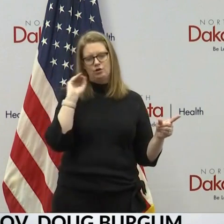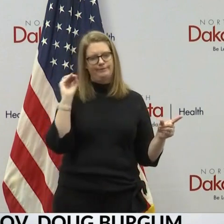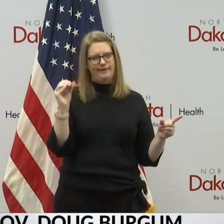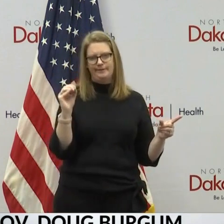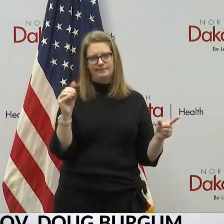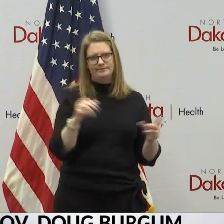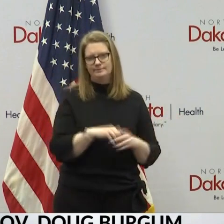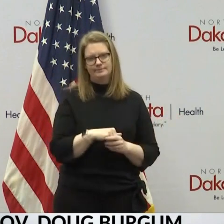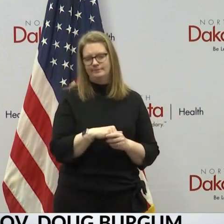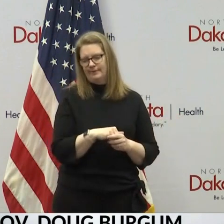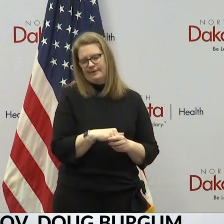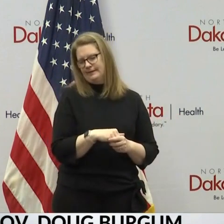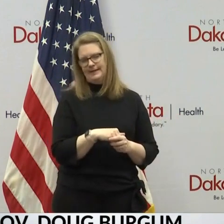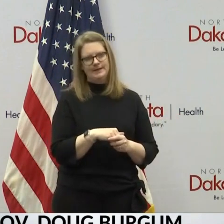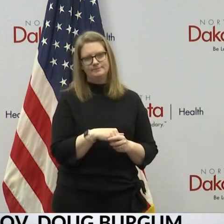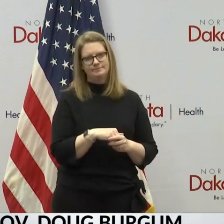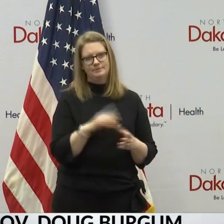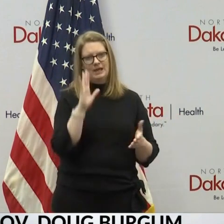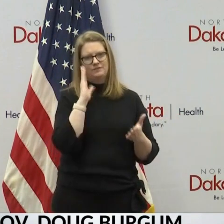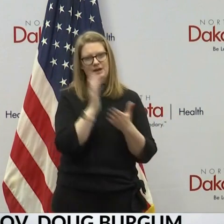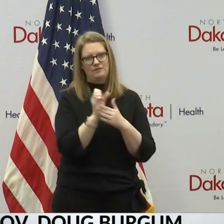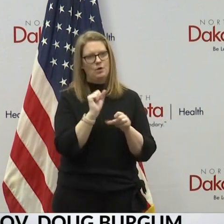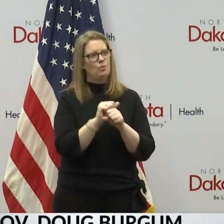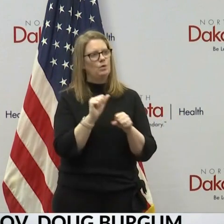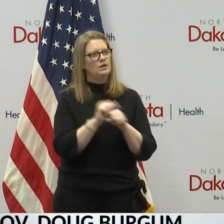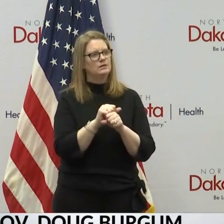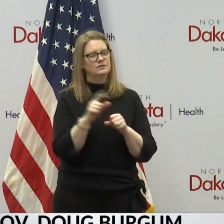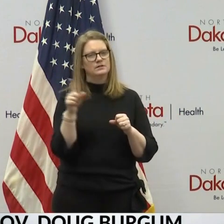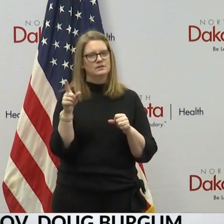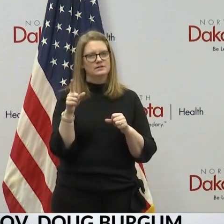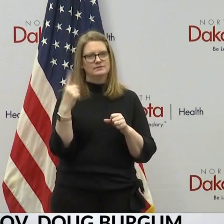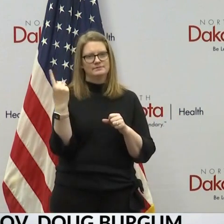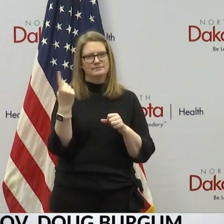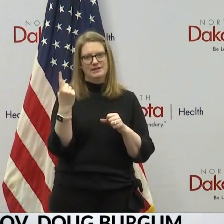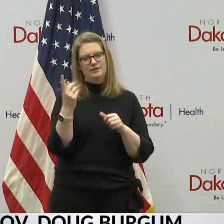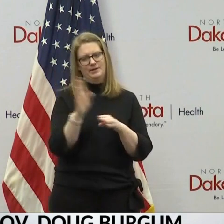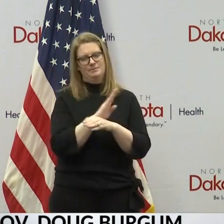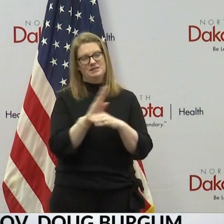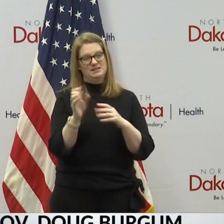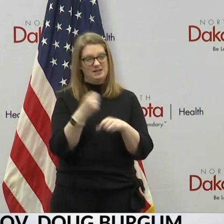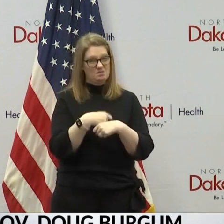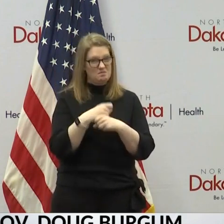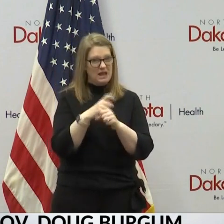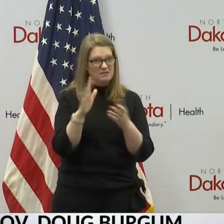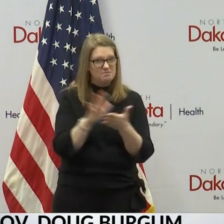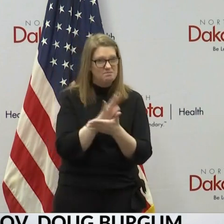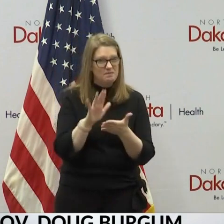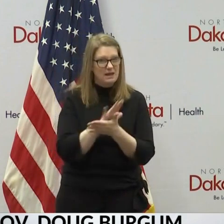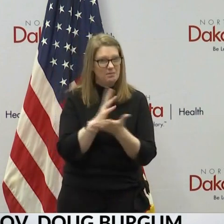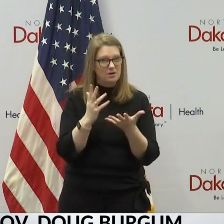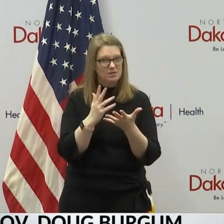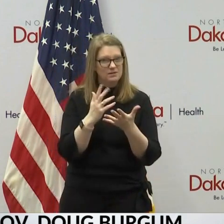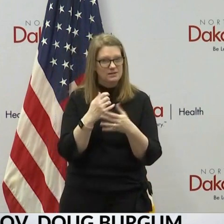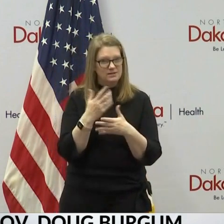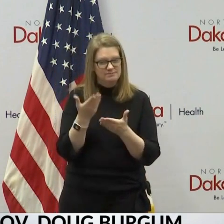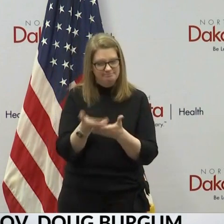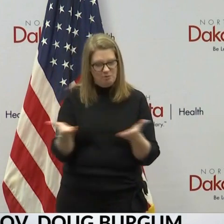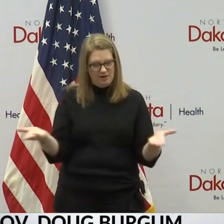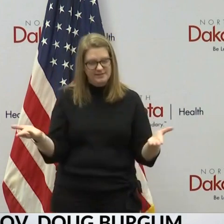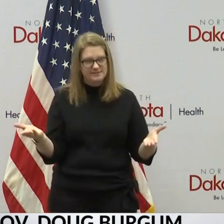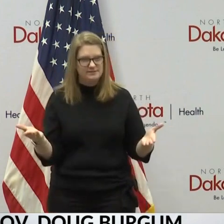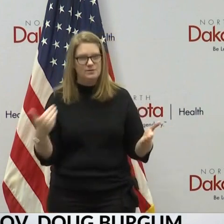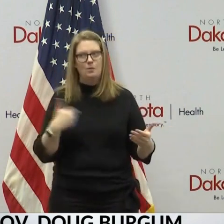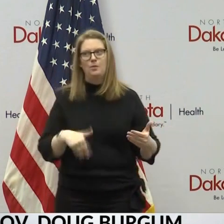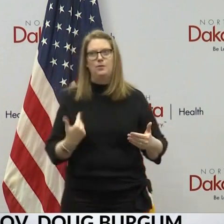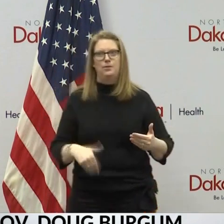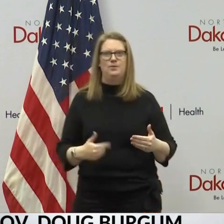imagine. I've never worked in an industry that produced paper products, but I imagine this has been a difficult time for them because they've